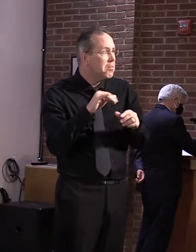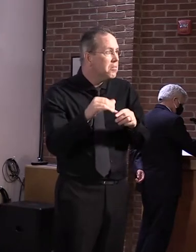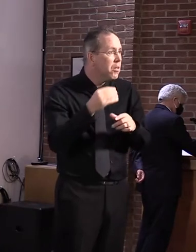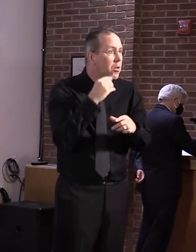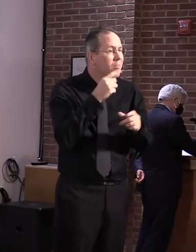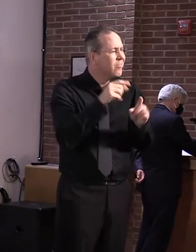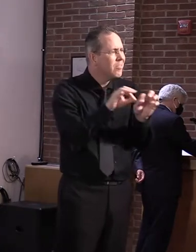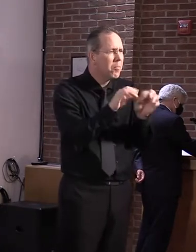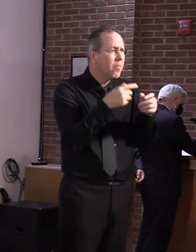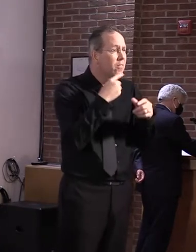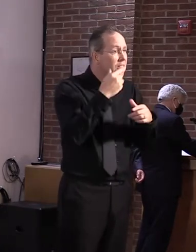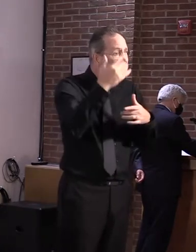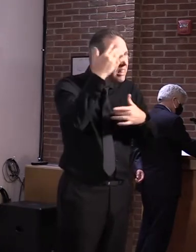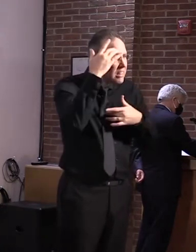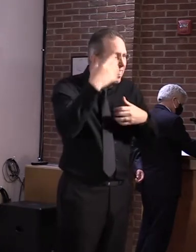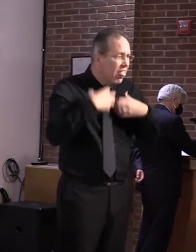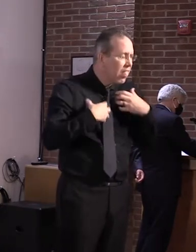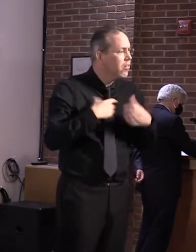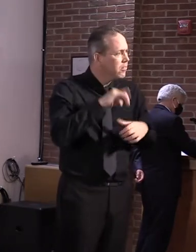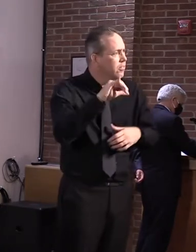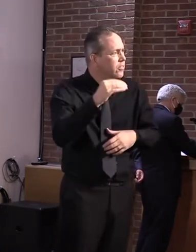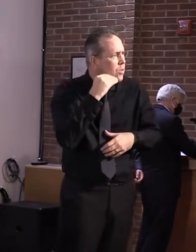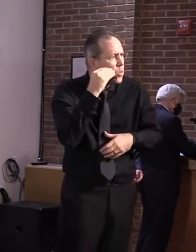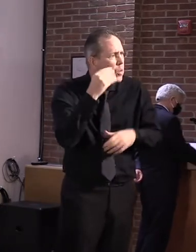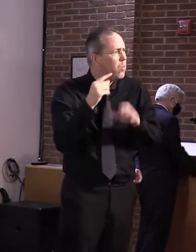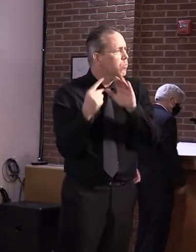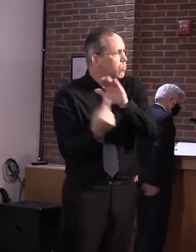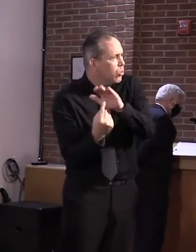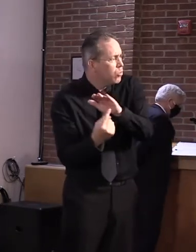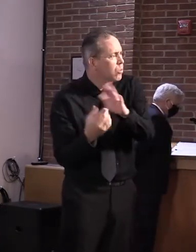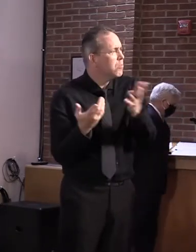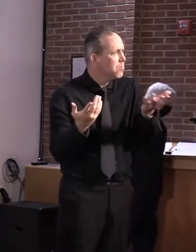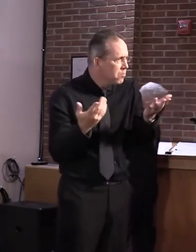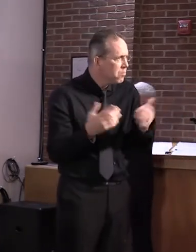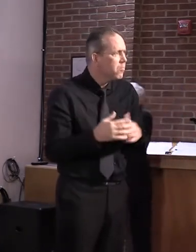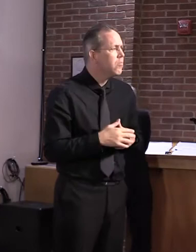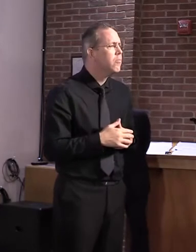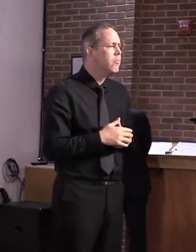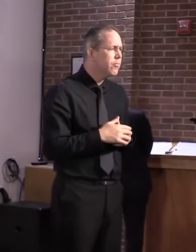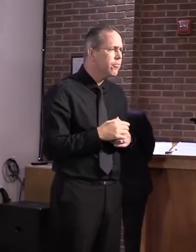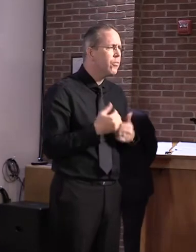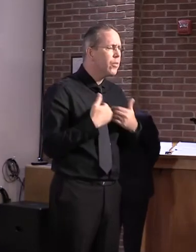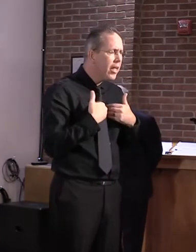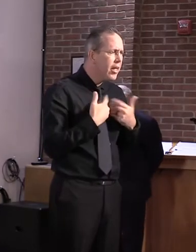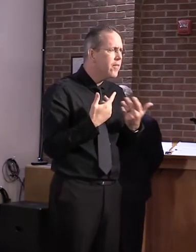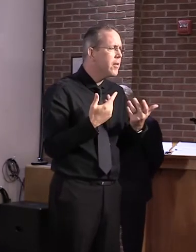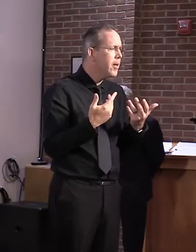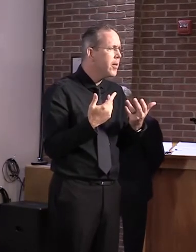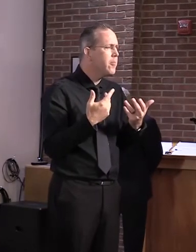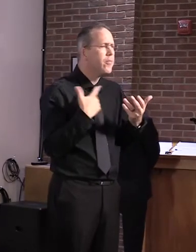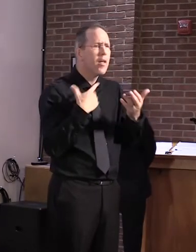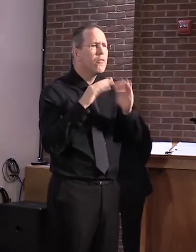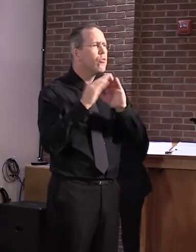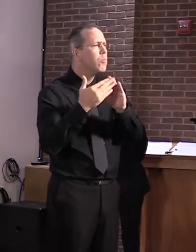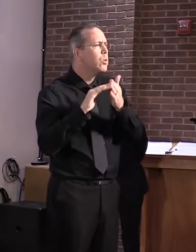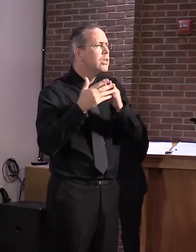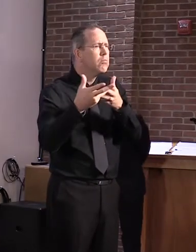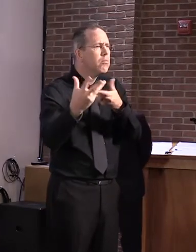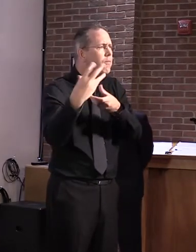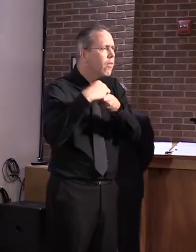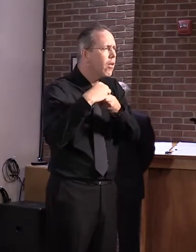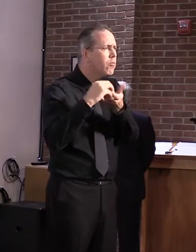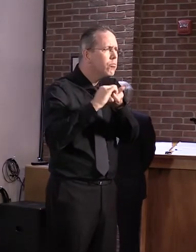have a community relations team, which will work with the city as needed to address